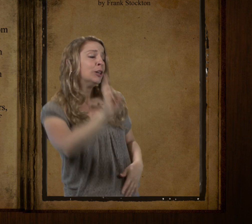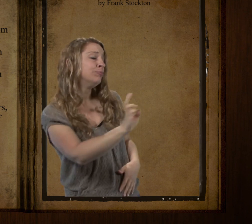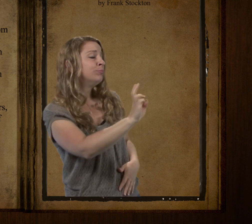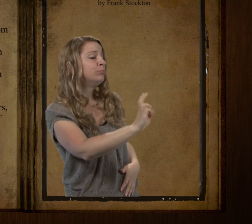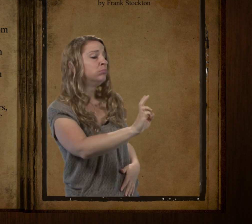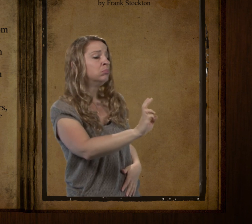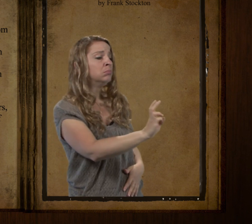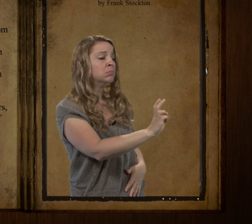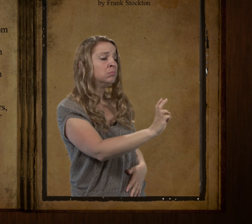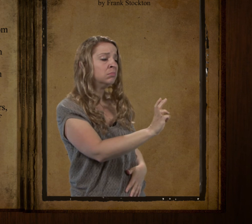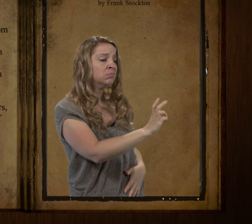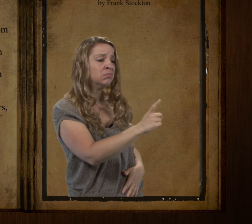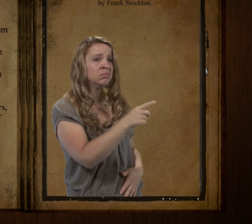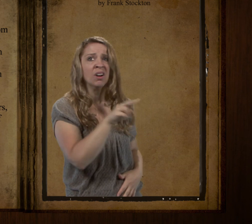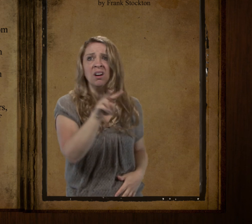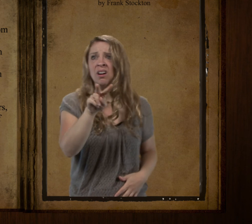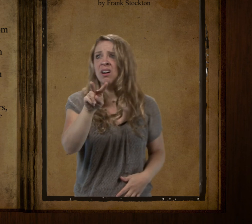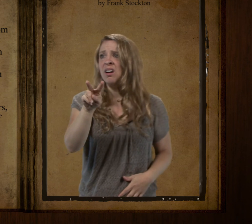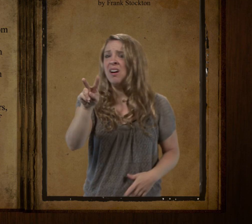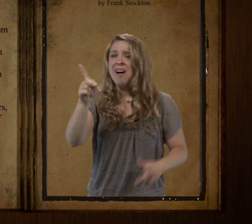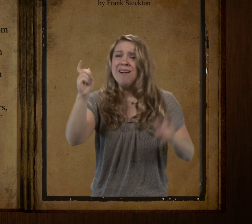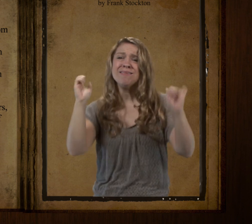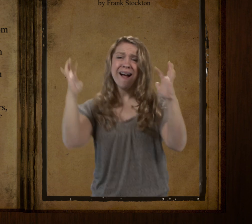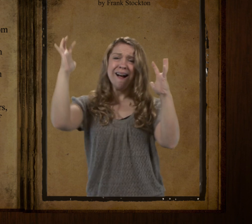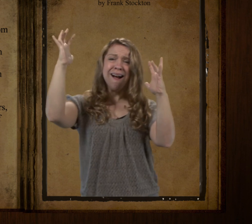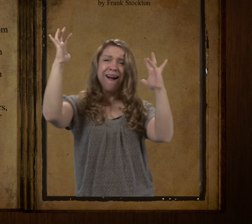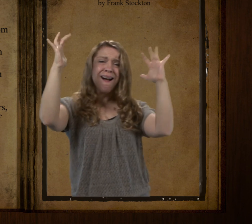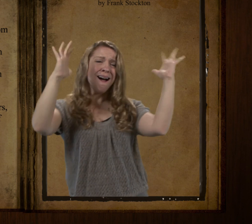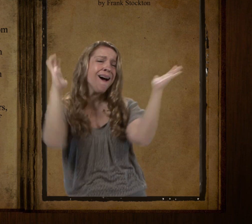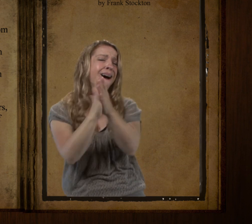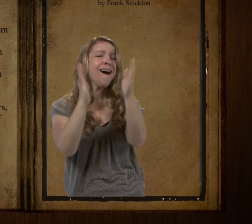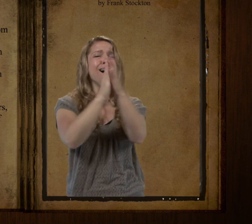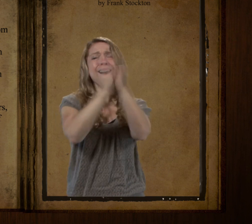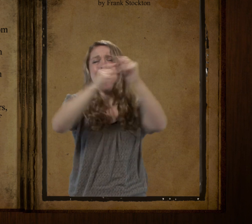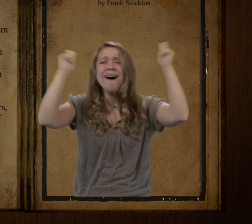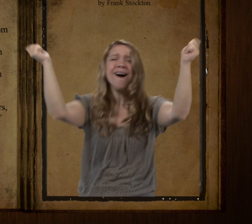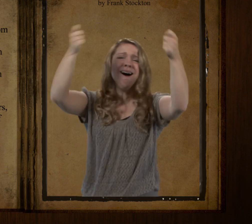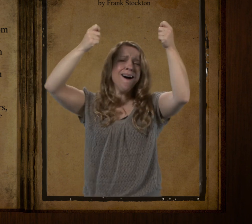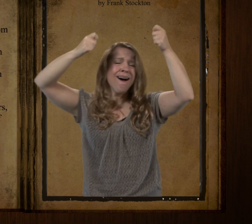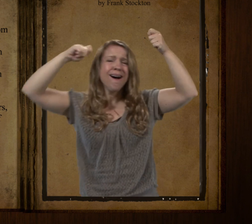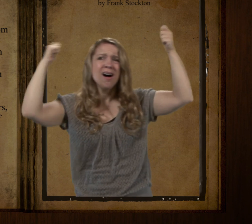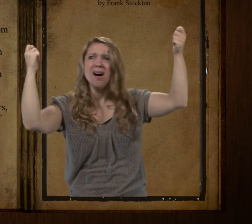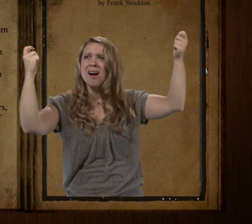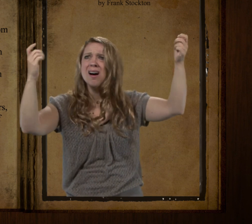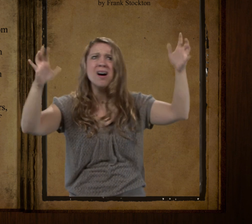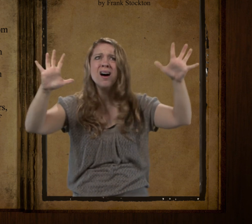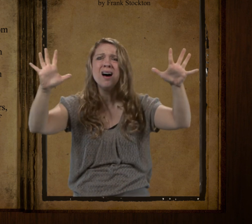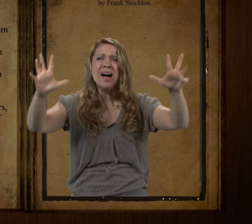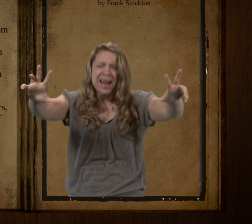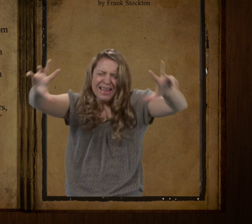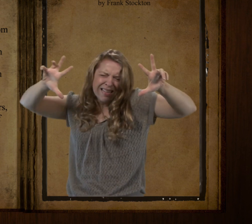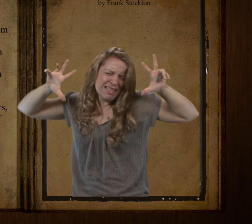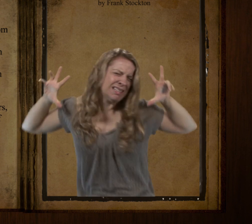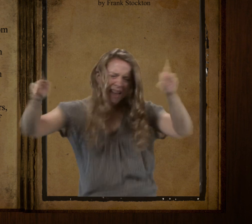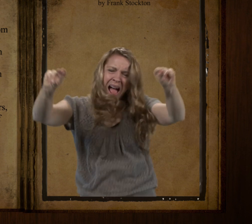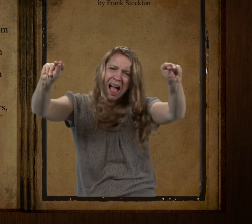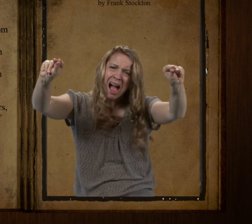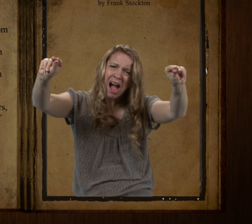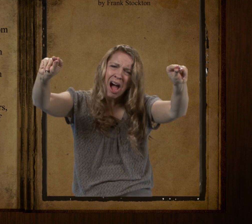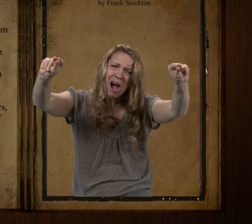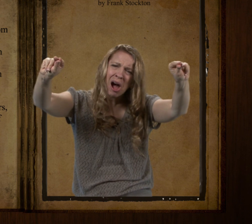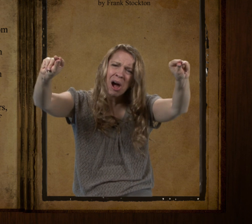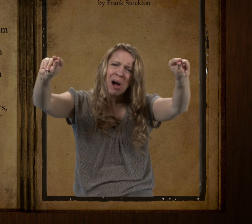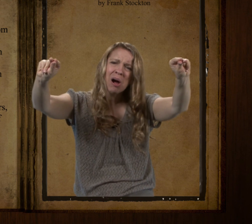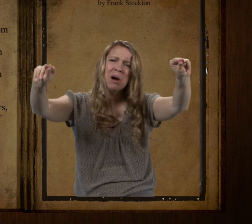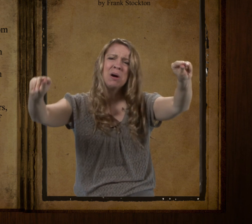followed by the tremendous shouts of the hilarious multitude, in which her one despairing shriek was